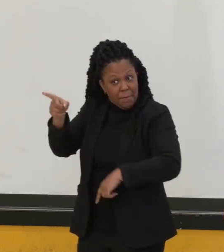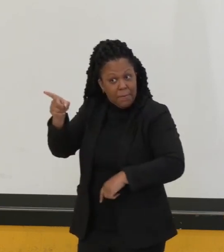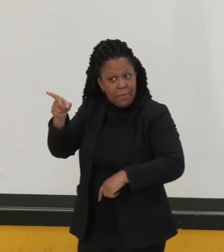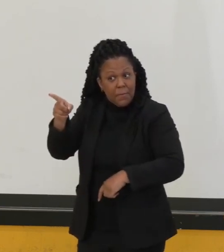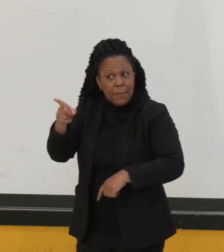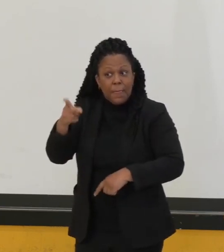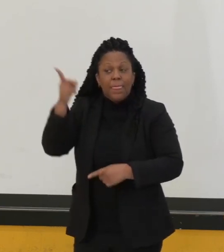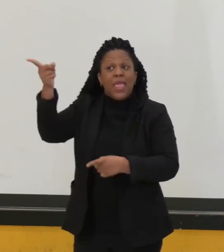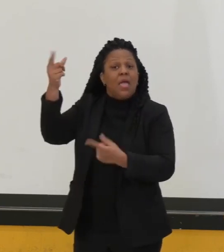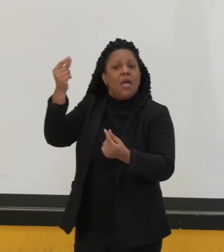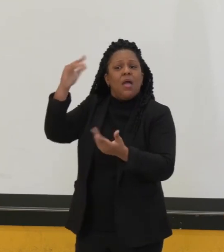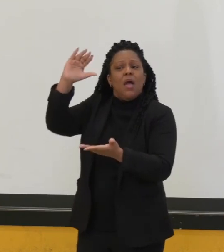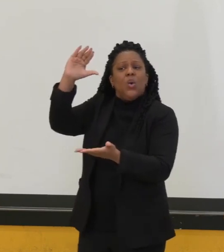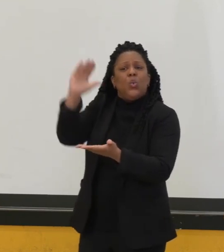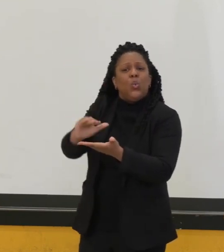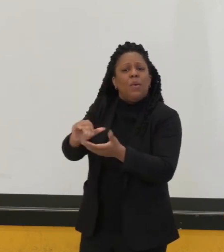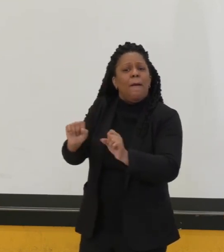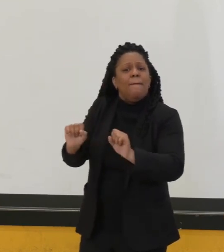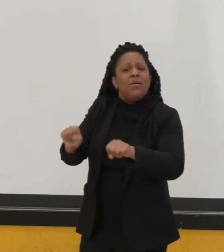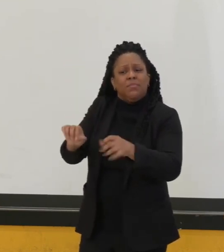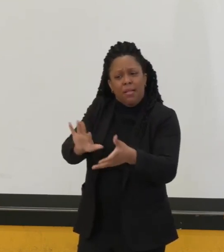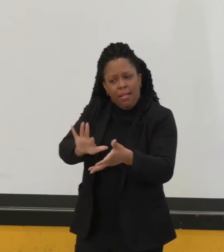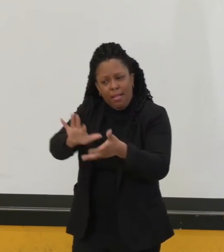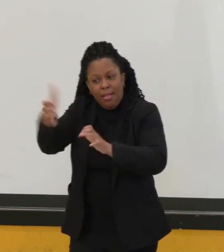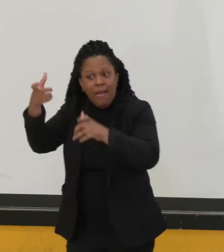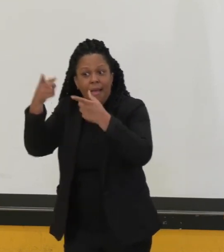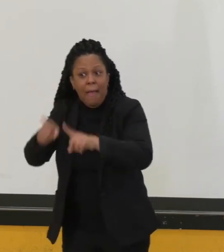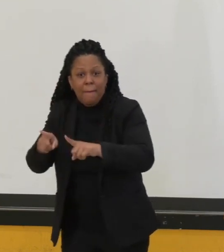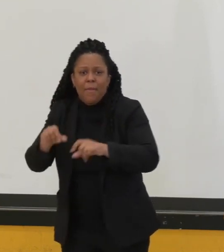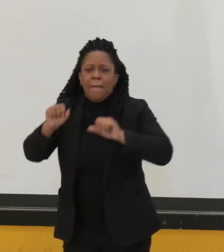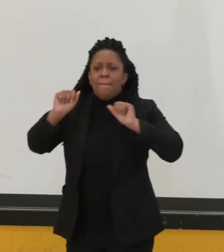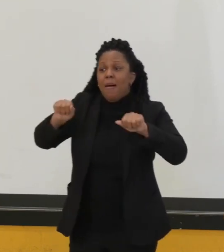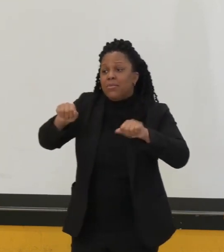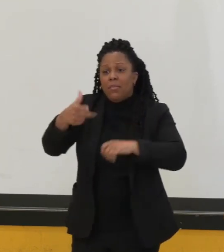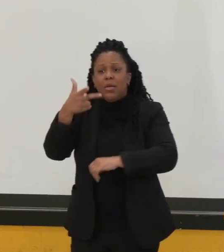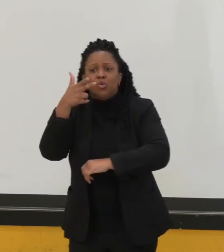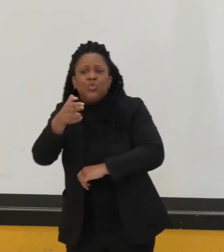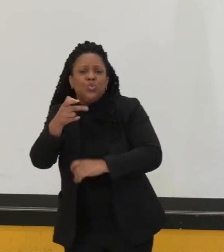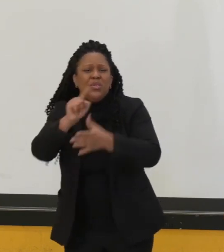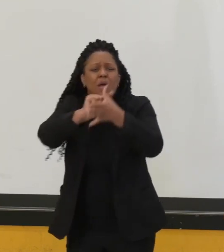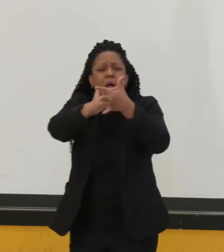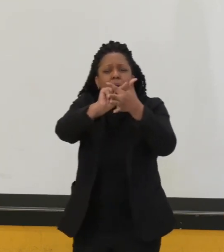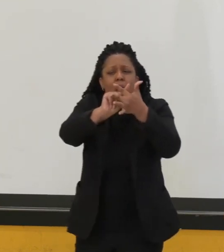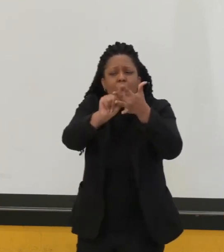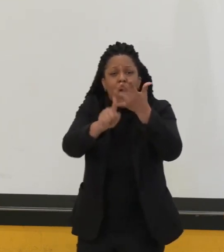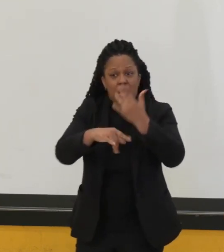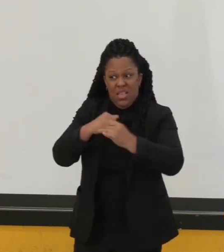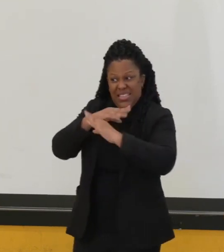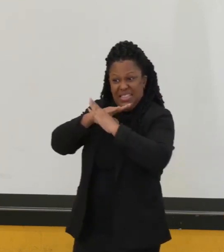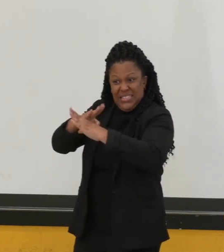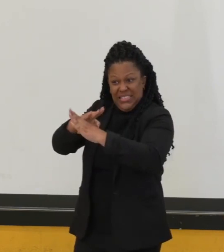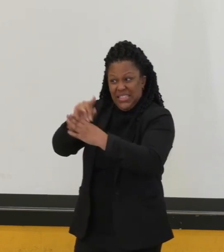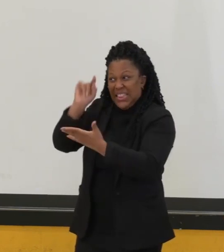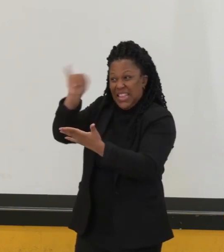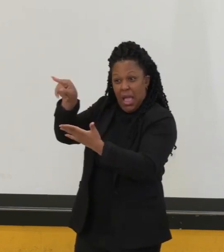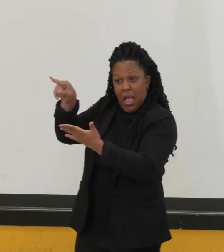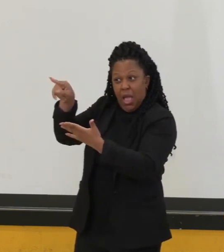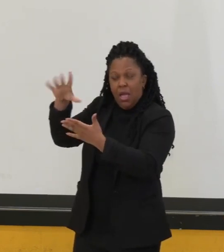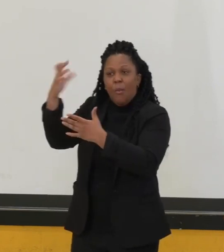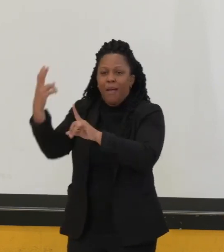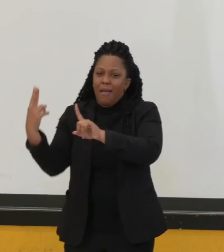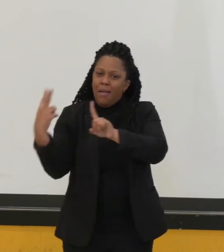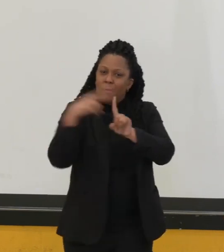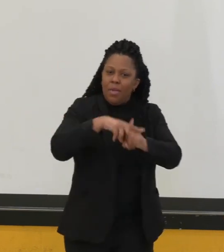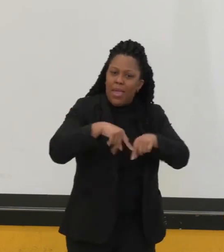the chance of these types of things happening. We need to make sure that that space is available. And we also, though, need to hold at the